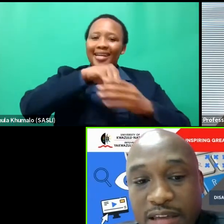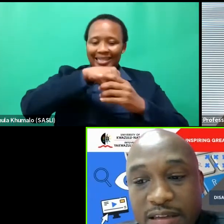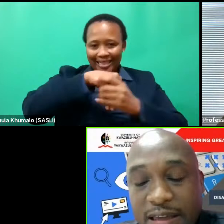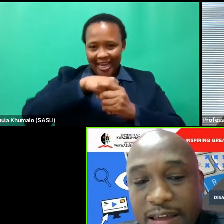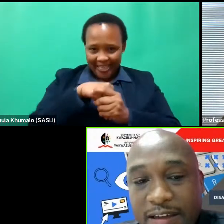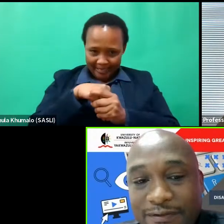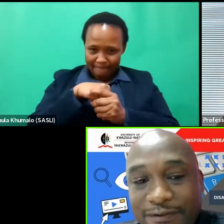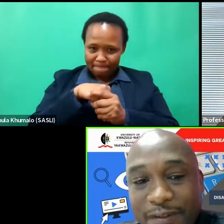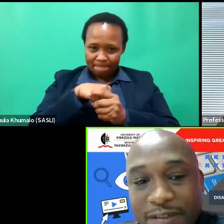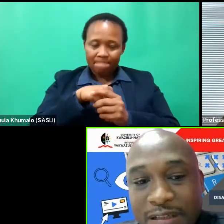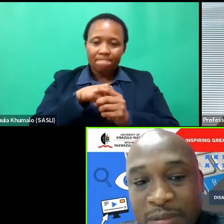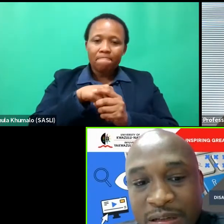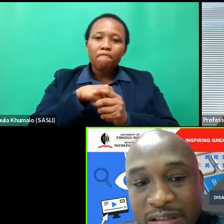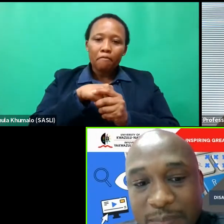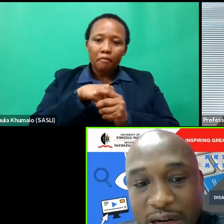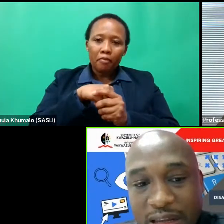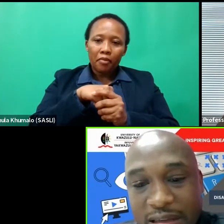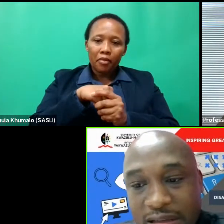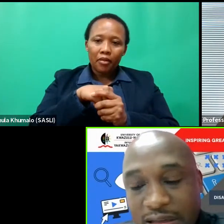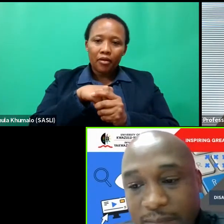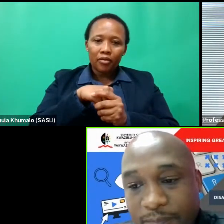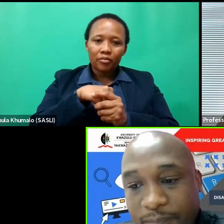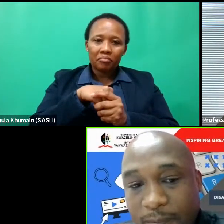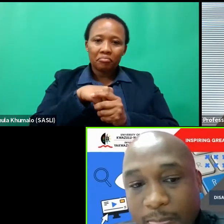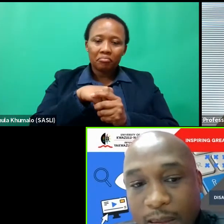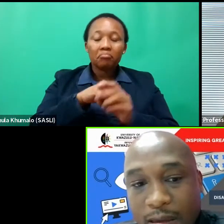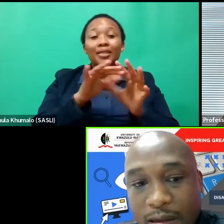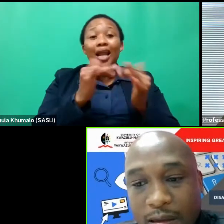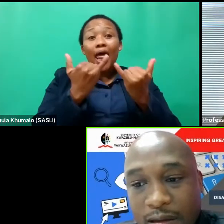to take a 15 minutes break,